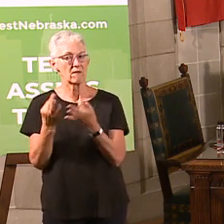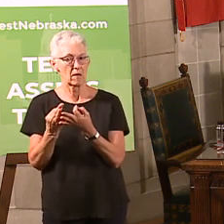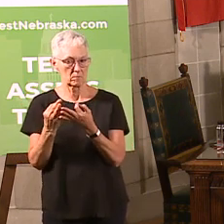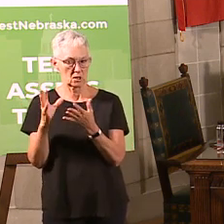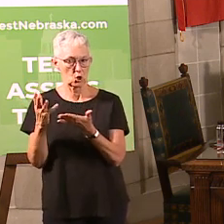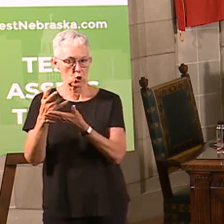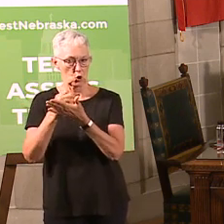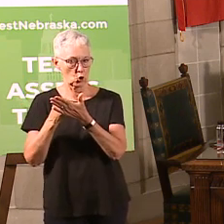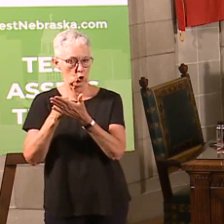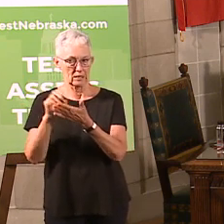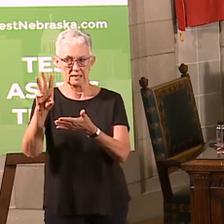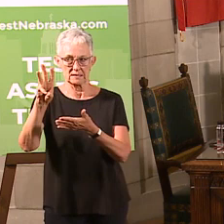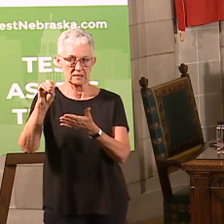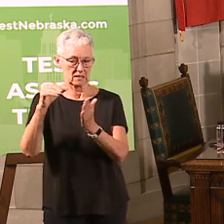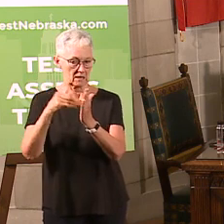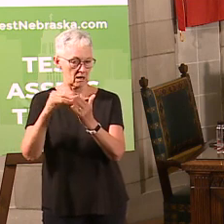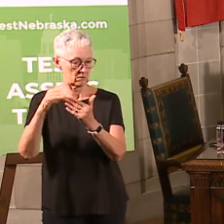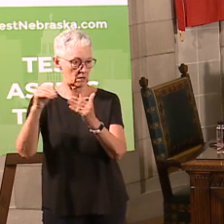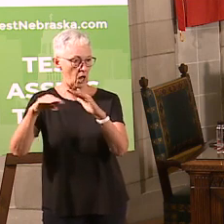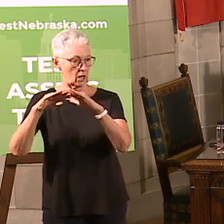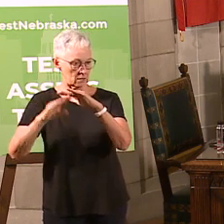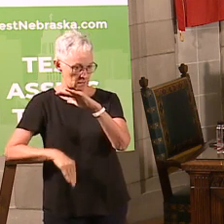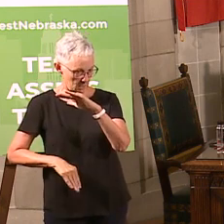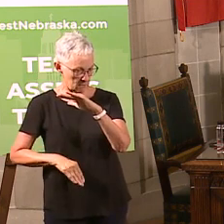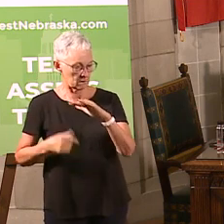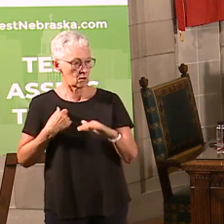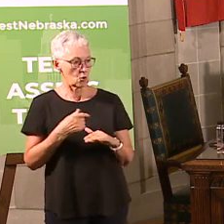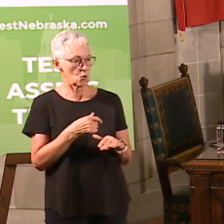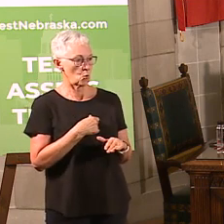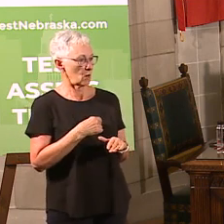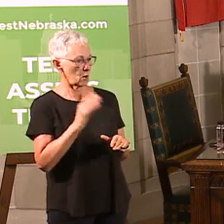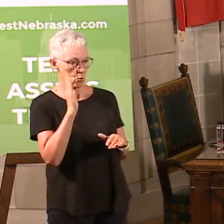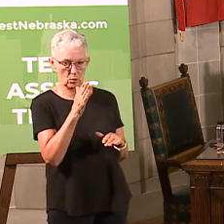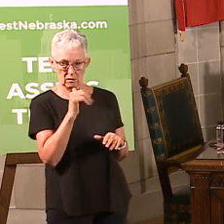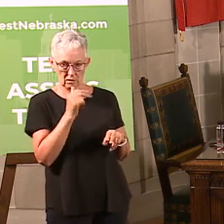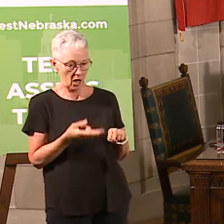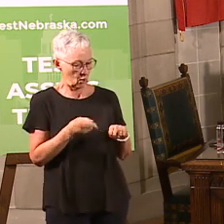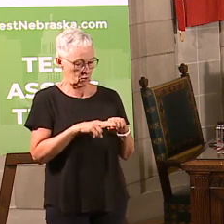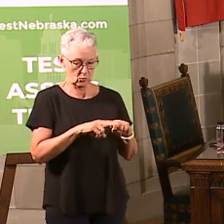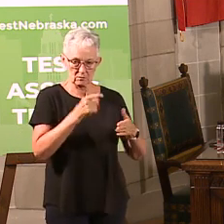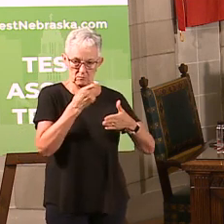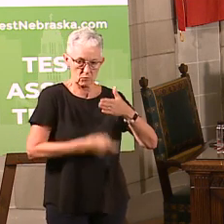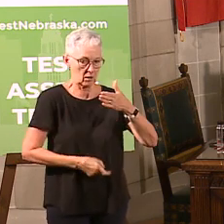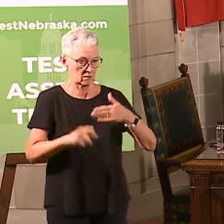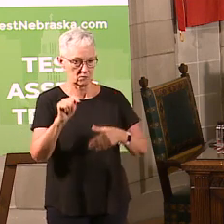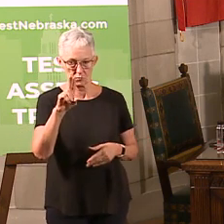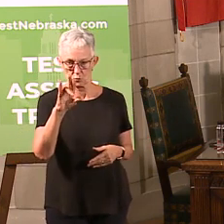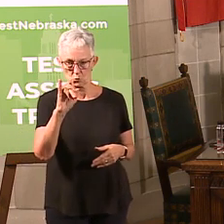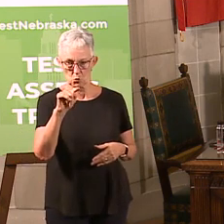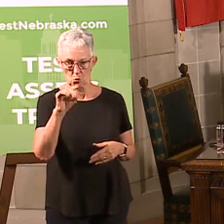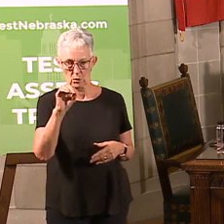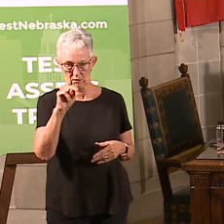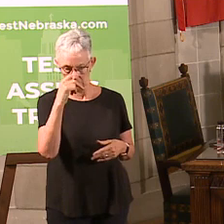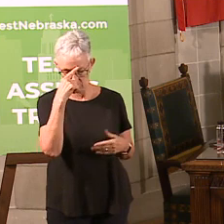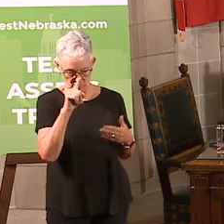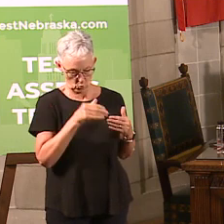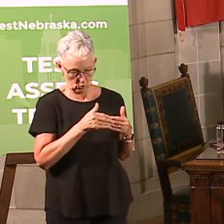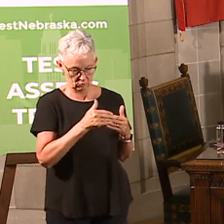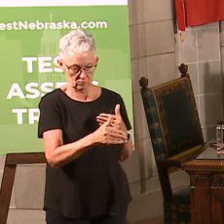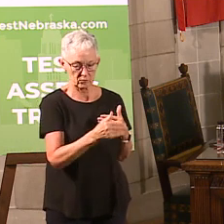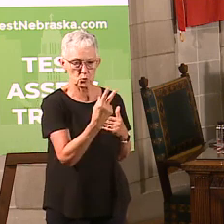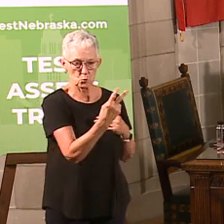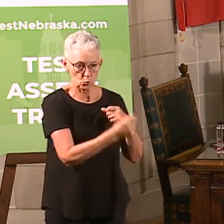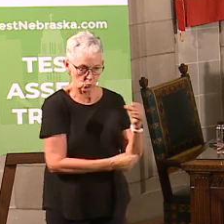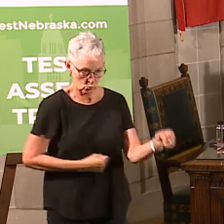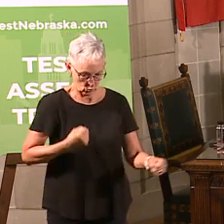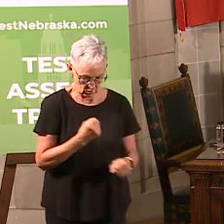or less. We have frozen tuition for 2 years. We've made an adjustment to our academic calendar. All these